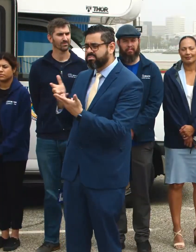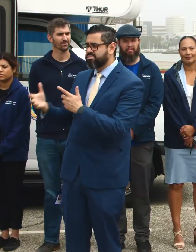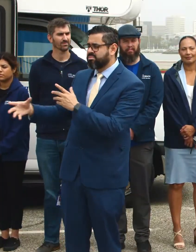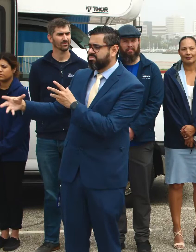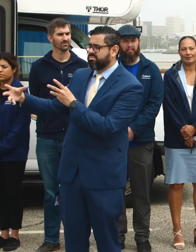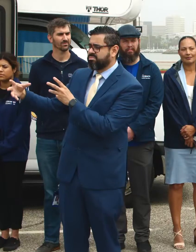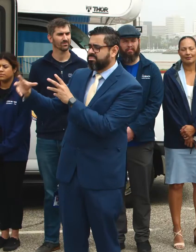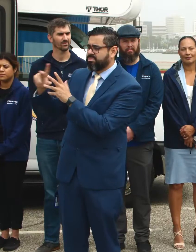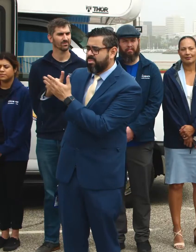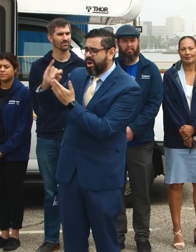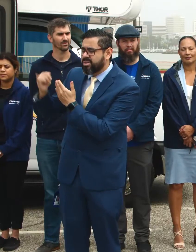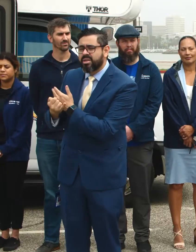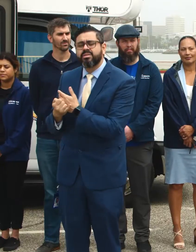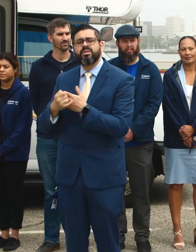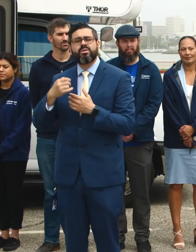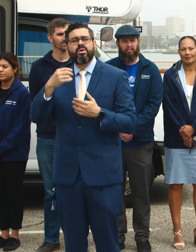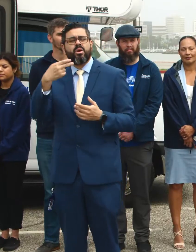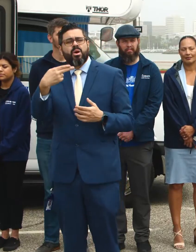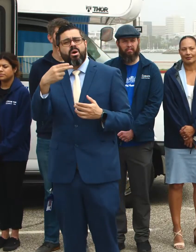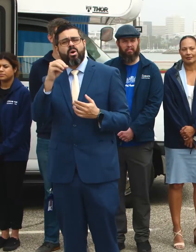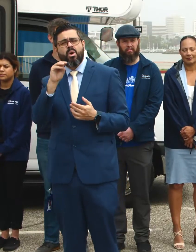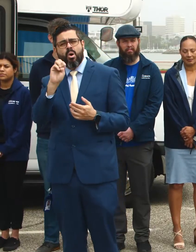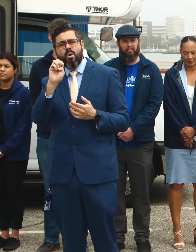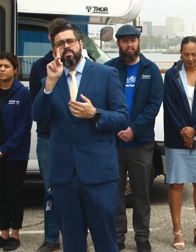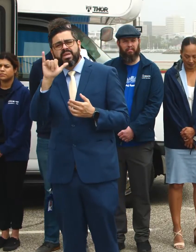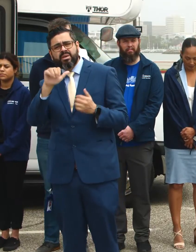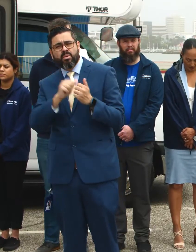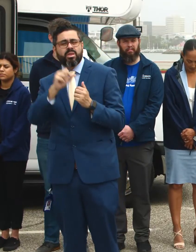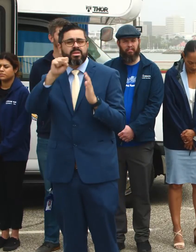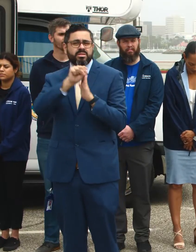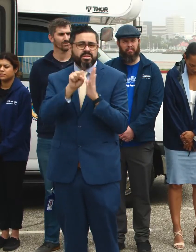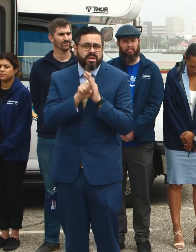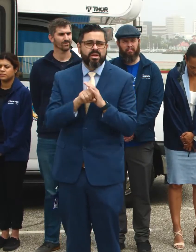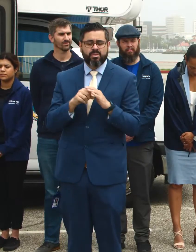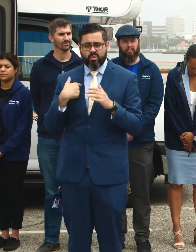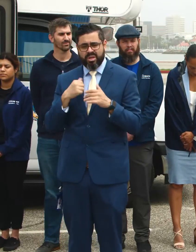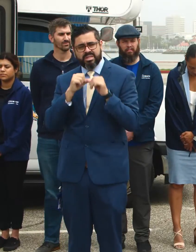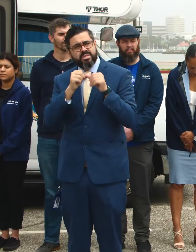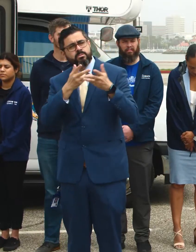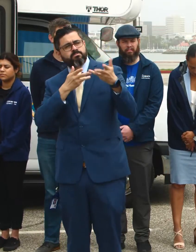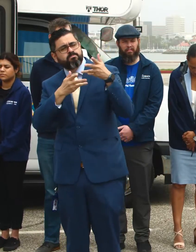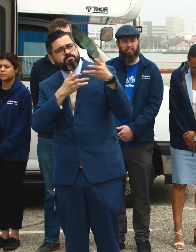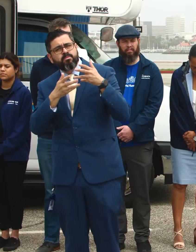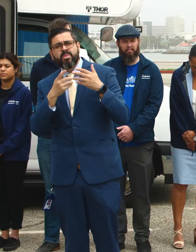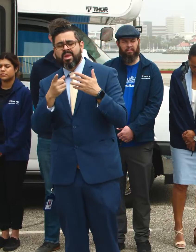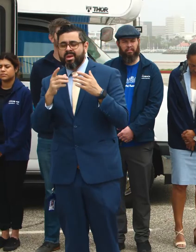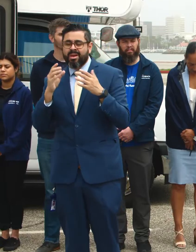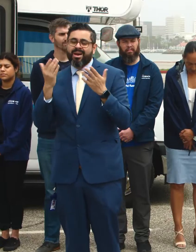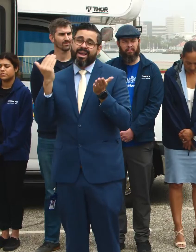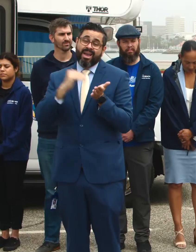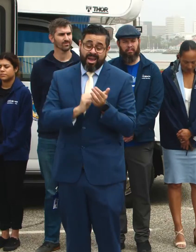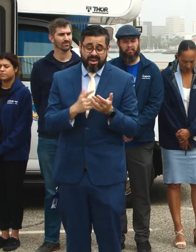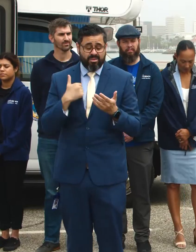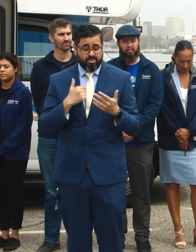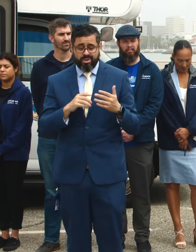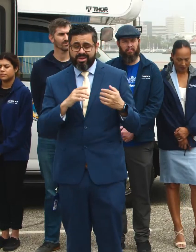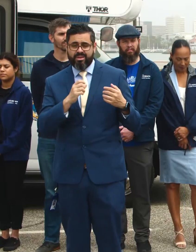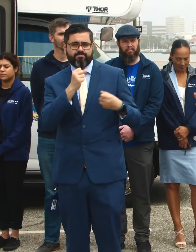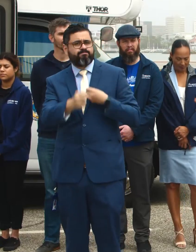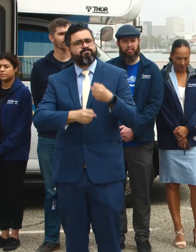Project Room Key, this Project Home Key with the state, additional rounds. We're going to continue to do that because, again, it's a story of capacity.